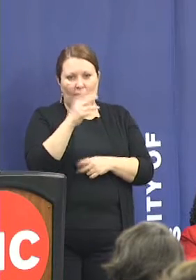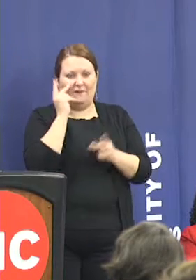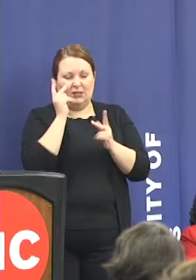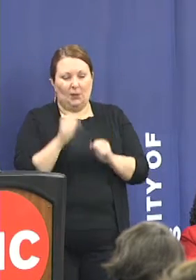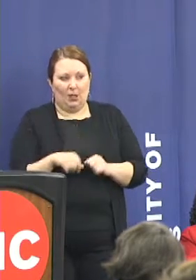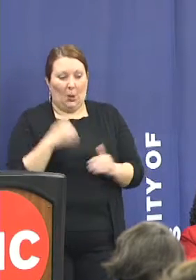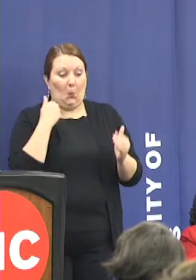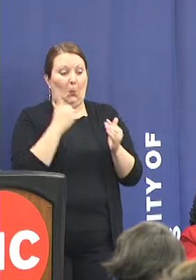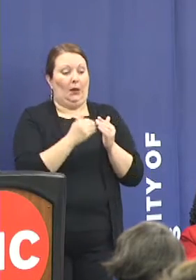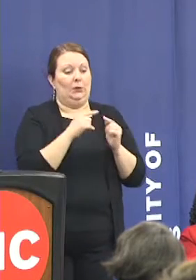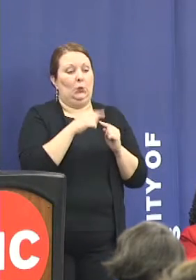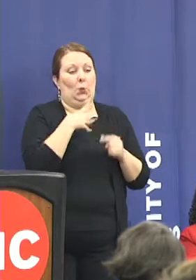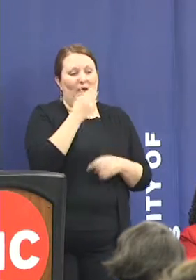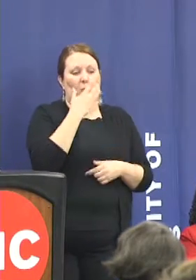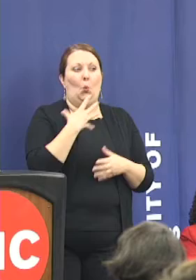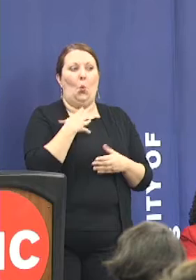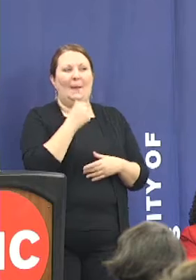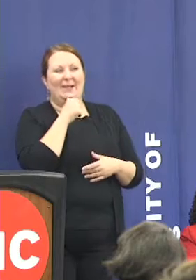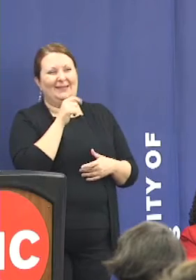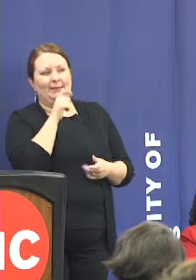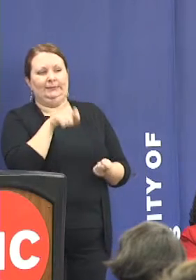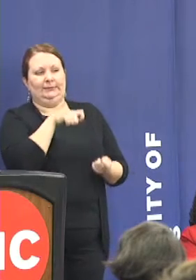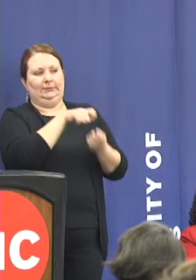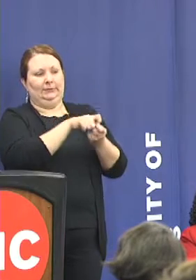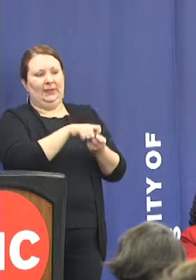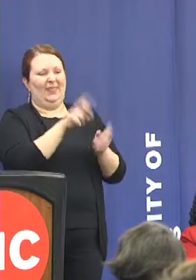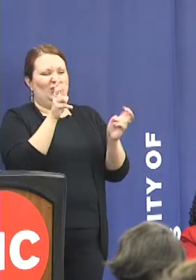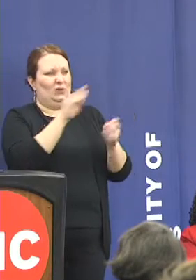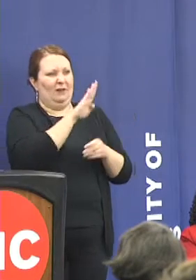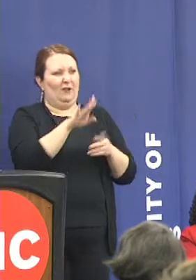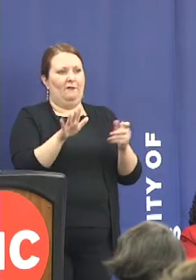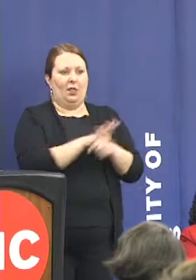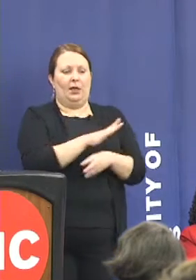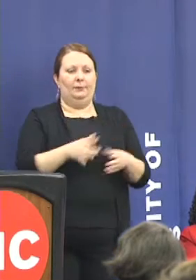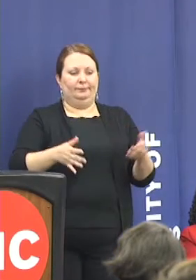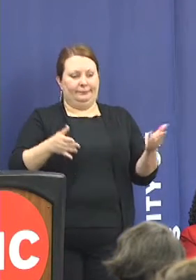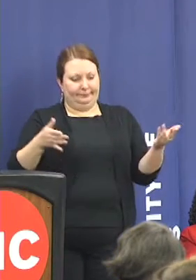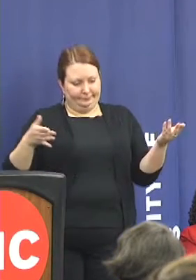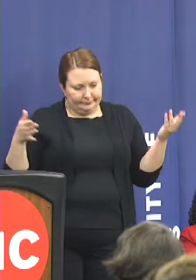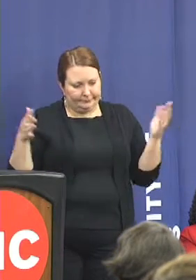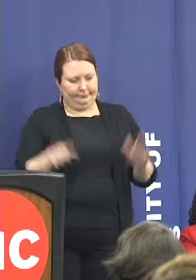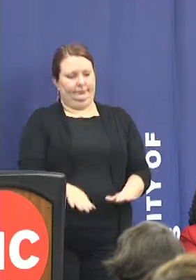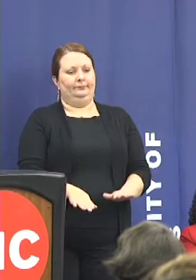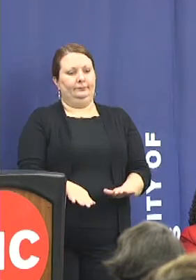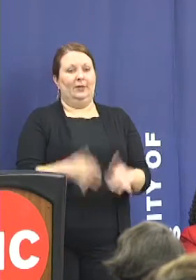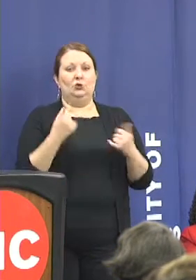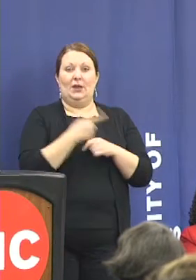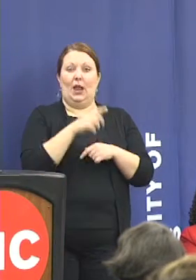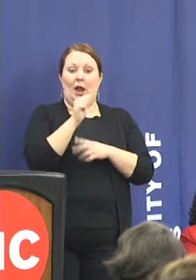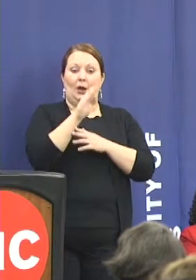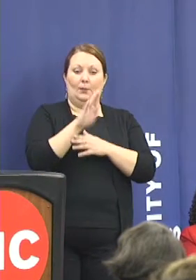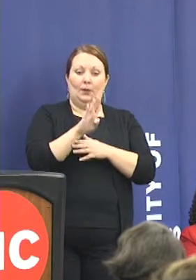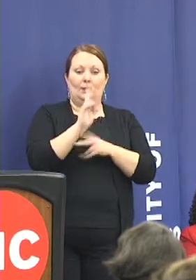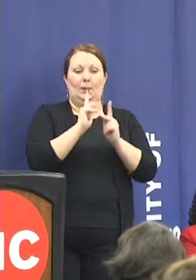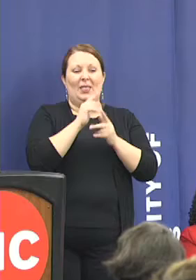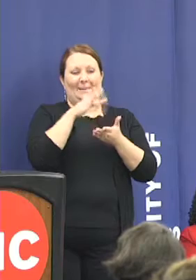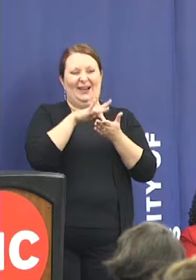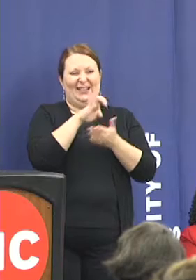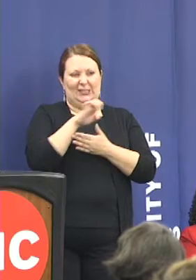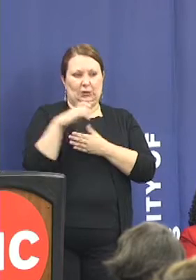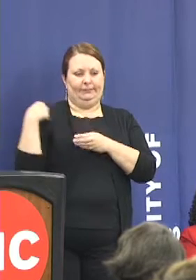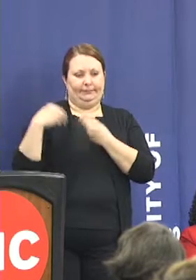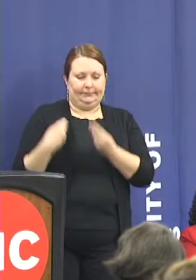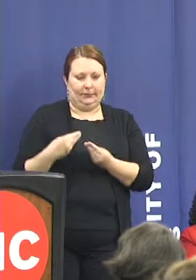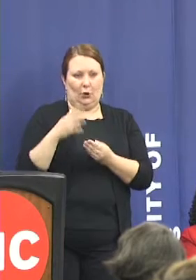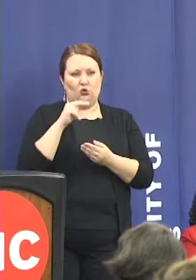to whiteness, white but not quite. The issue was never fully put to rest. Today, Arabs and other persons with origins in the Middle East and North